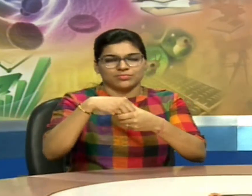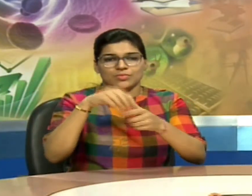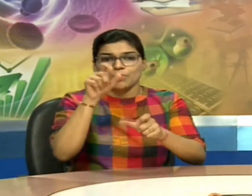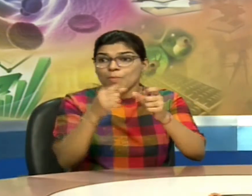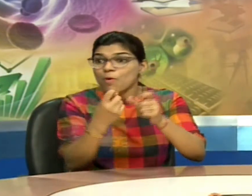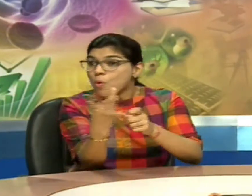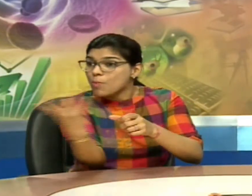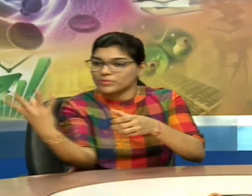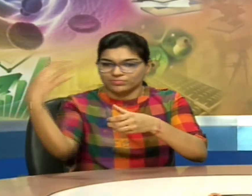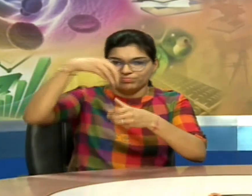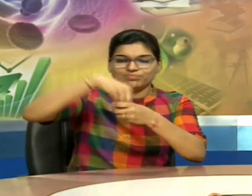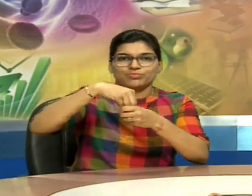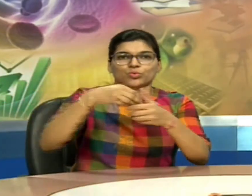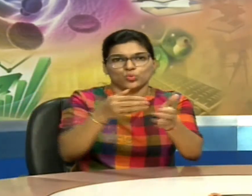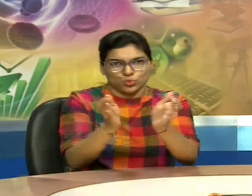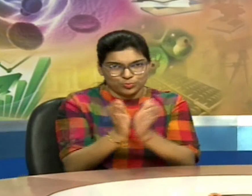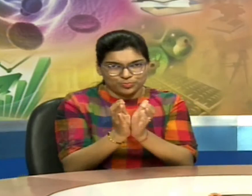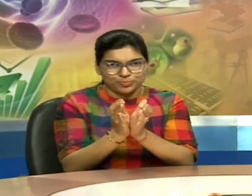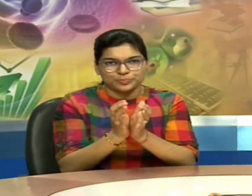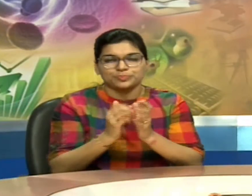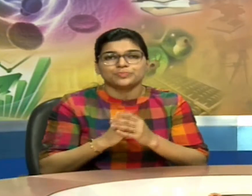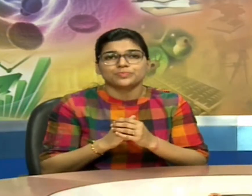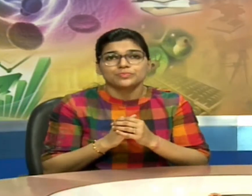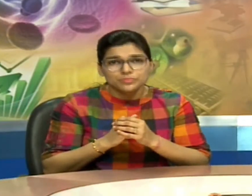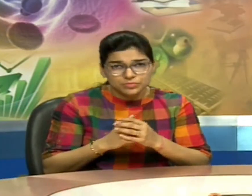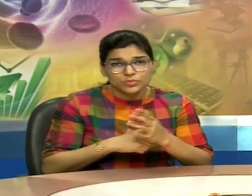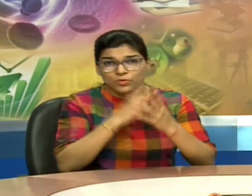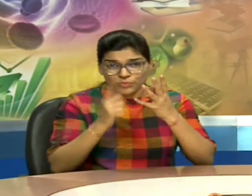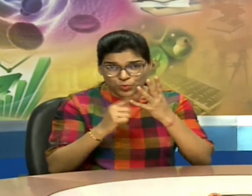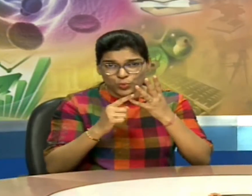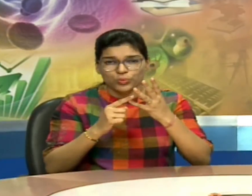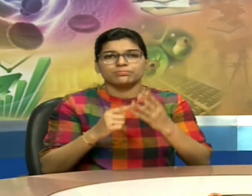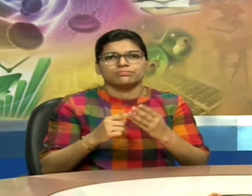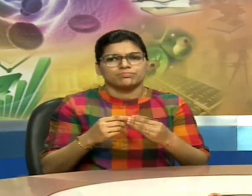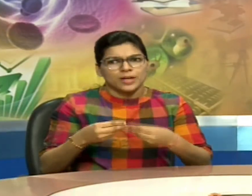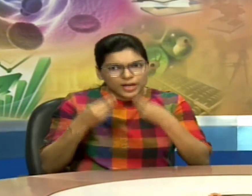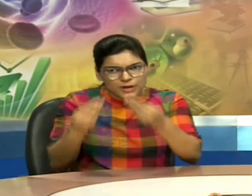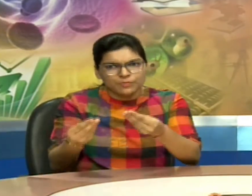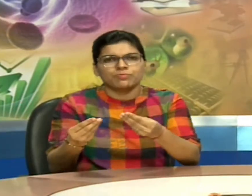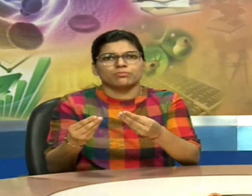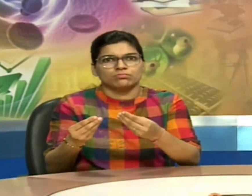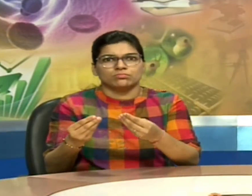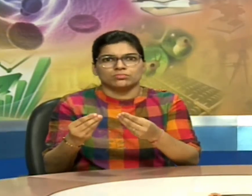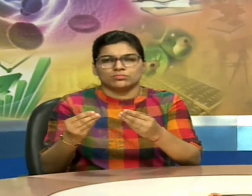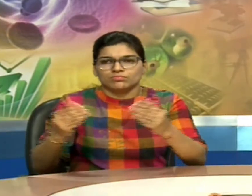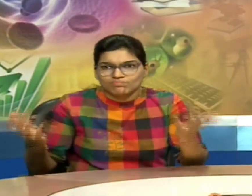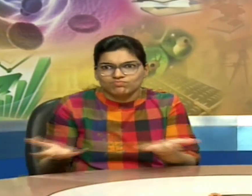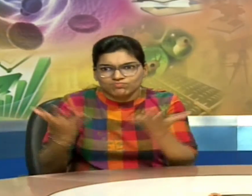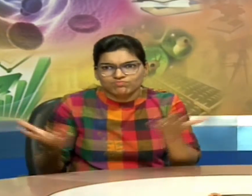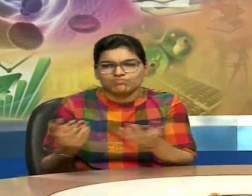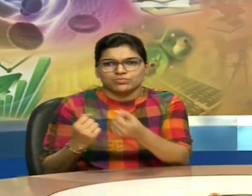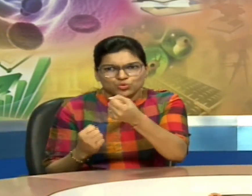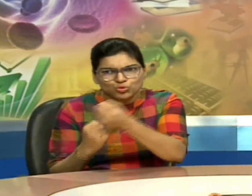The next word is community. fourth word